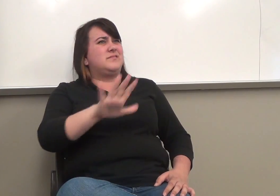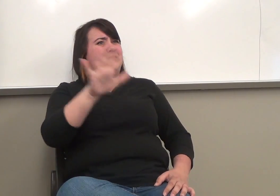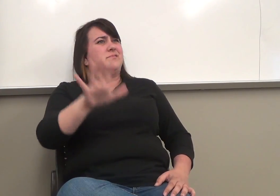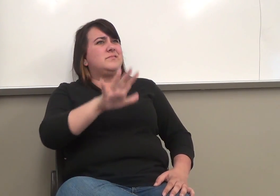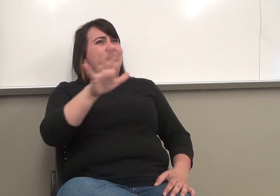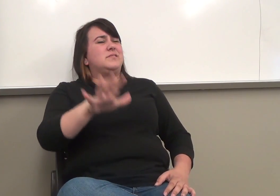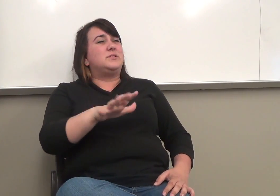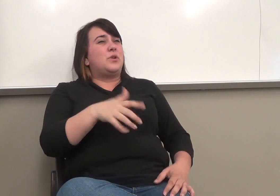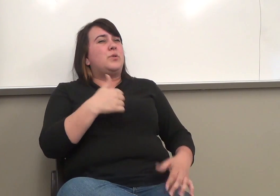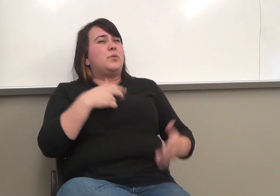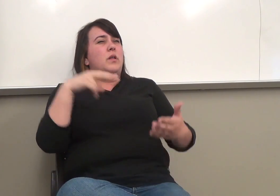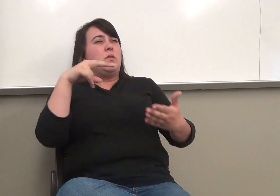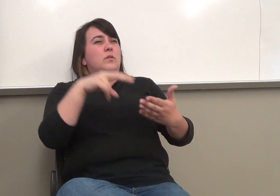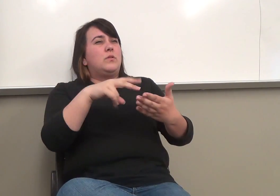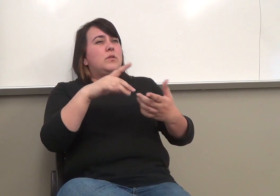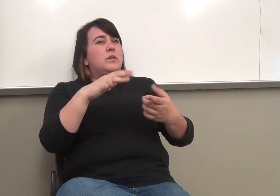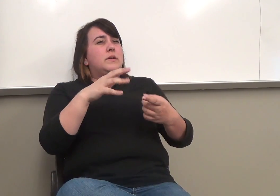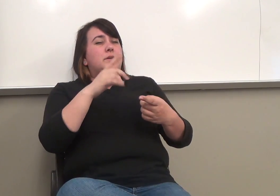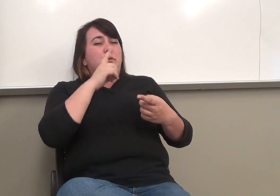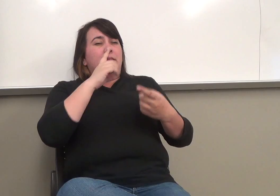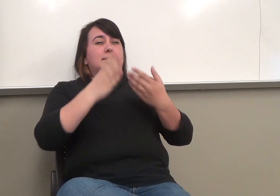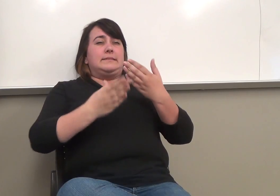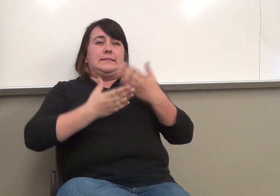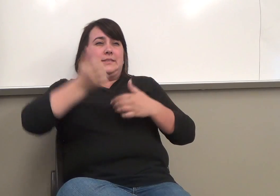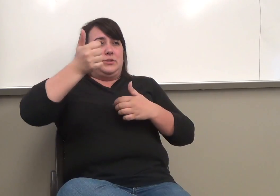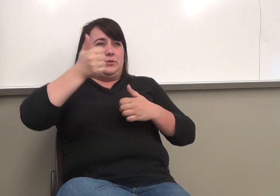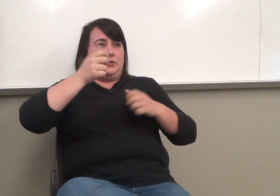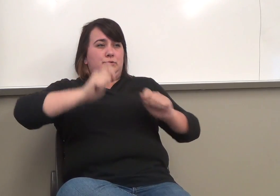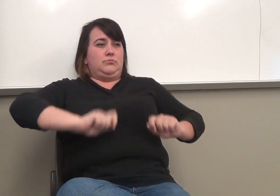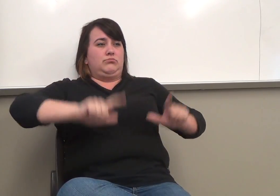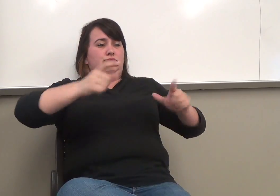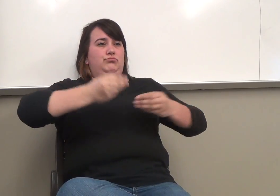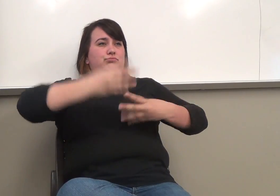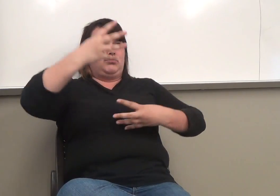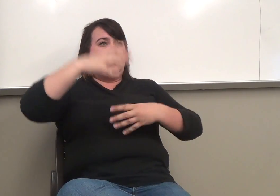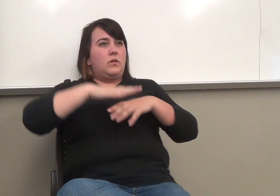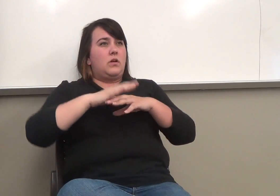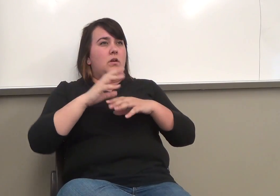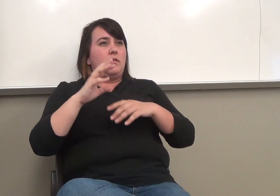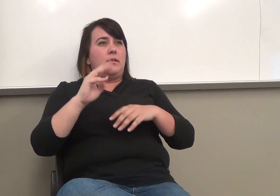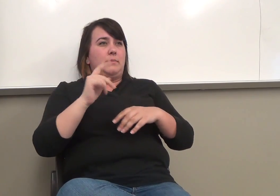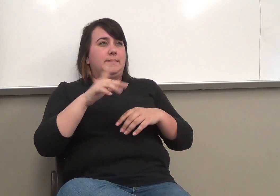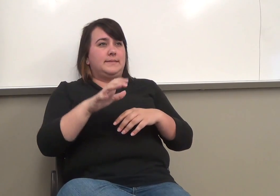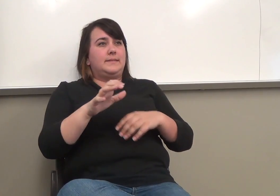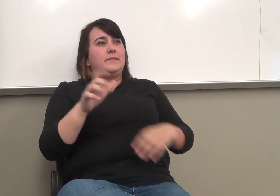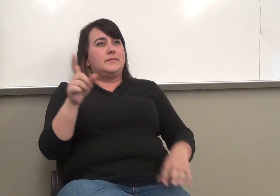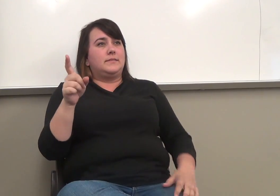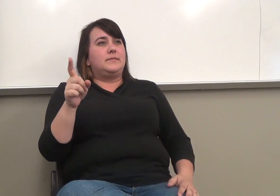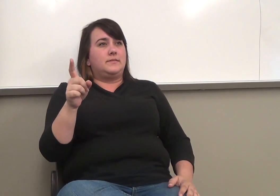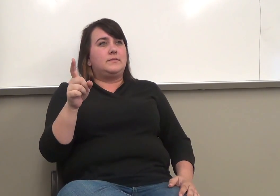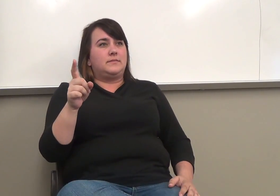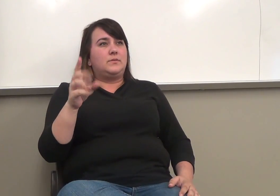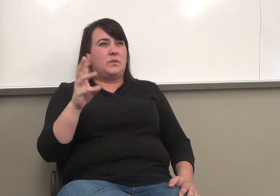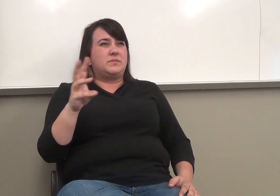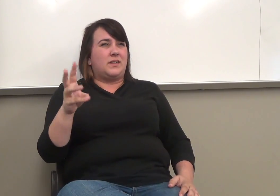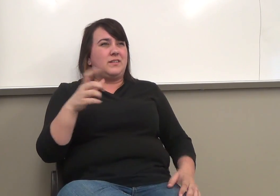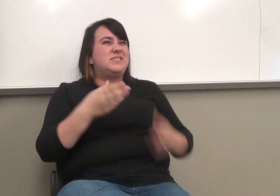it really, it's really much easier now to see these on the website, on the